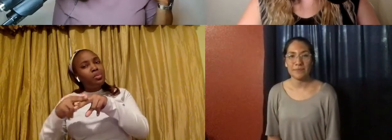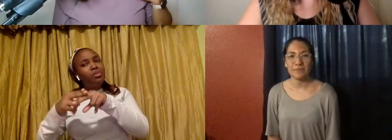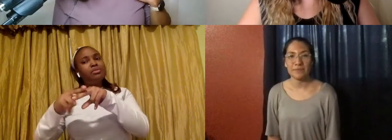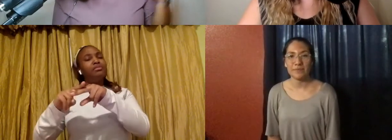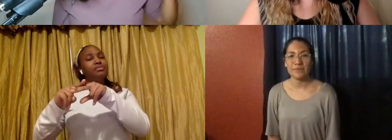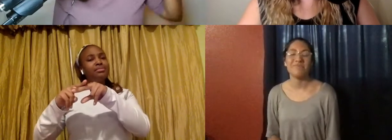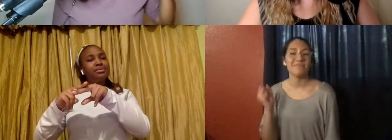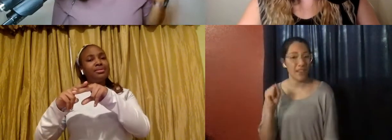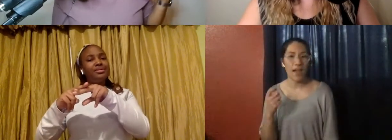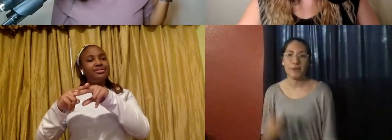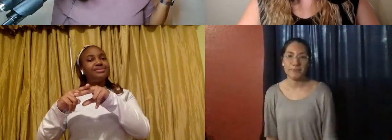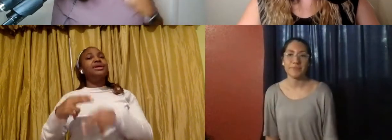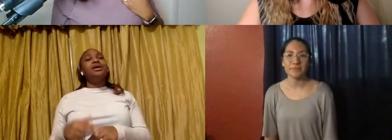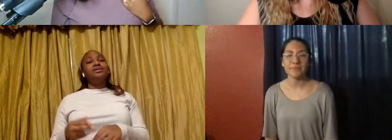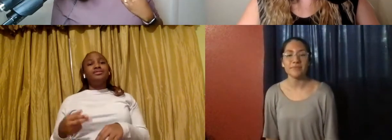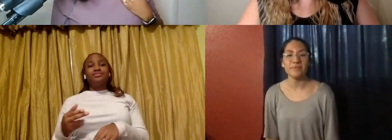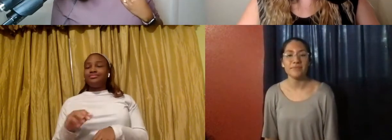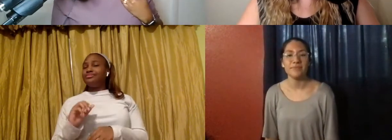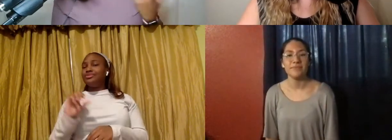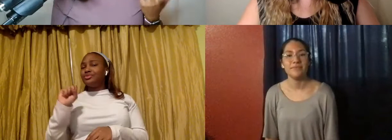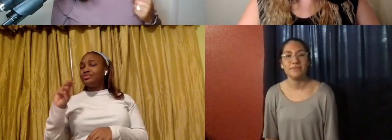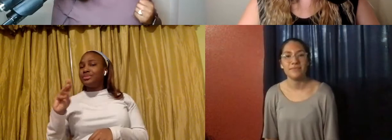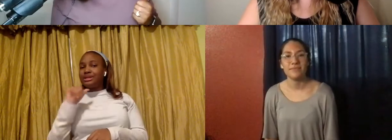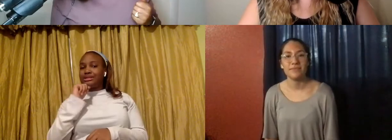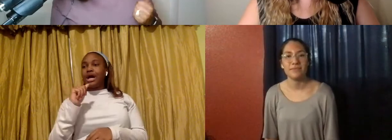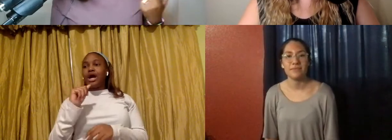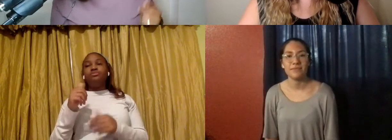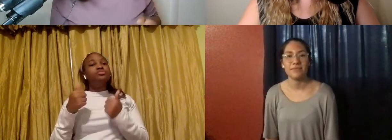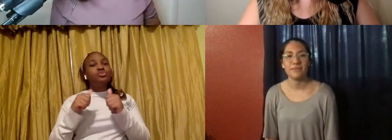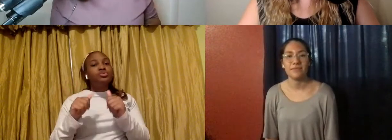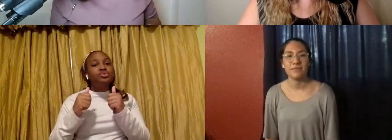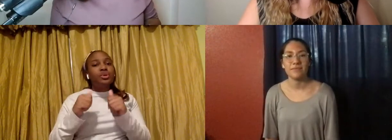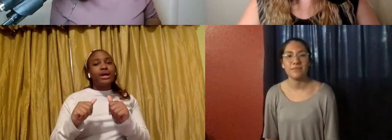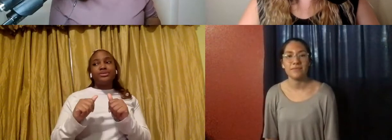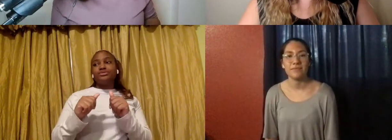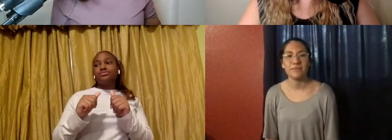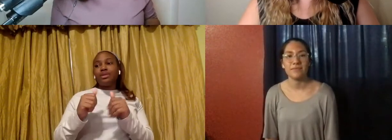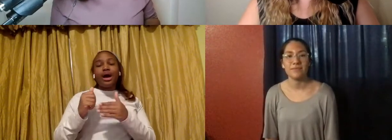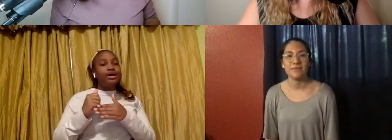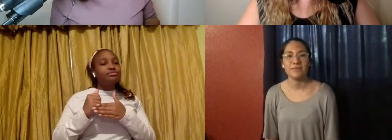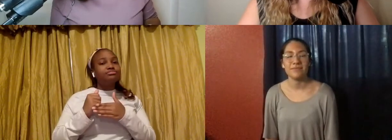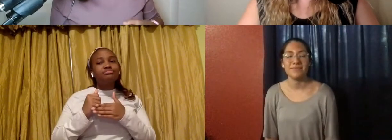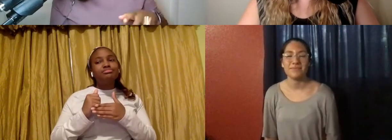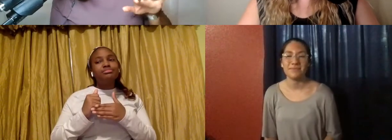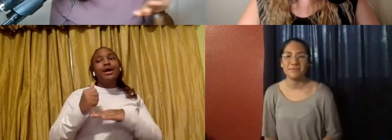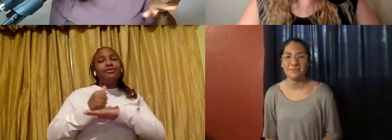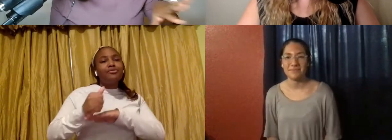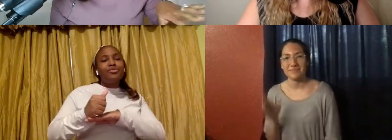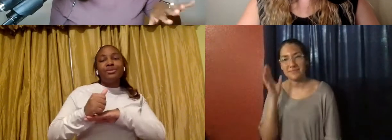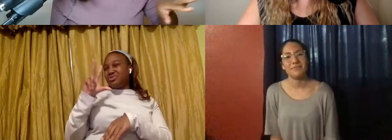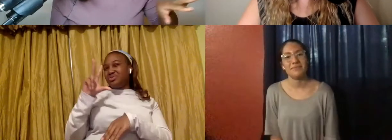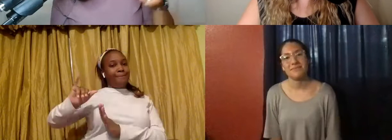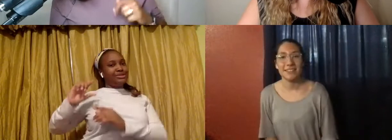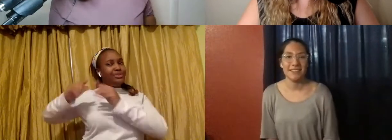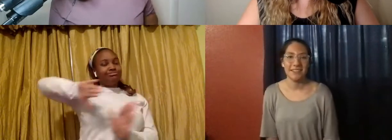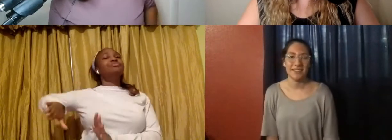yeah. Like social media is not trying to impress like the average, like near 30 person. You know what I mean? They're like, you're good.